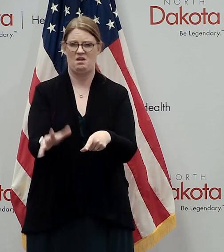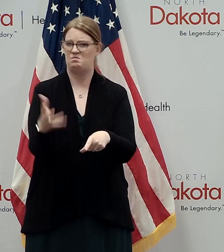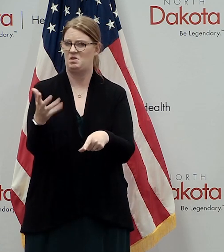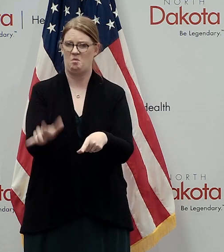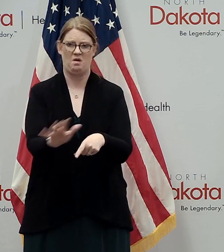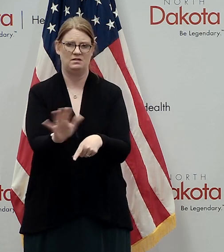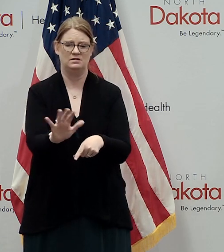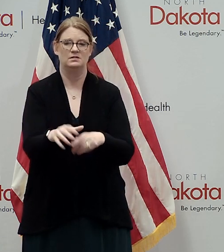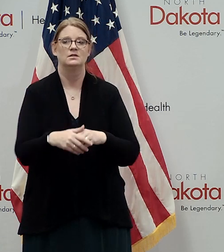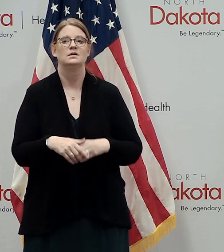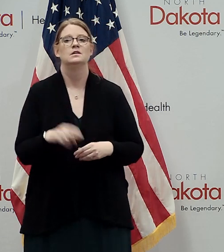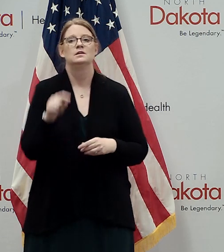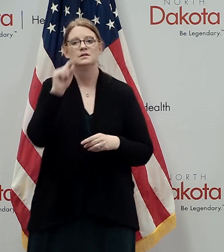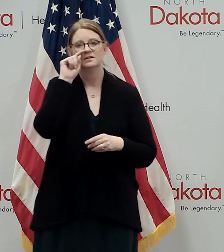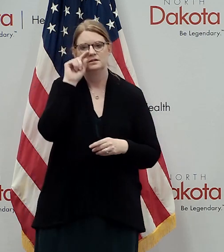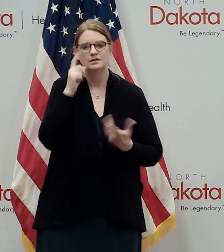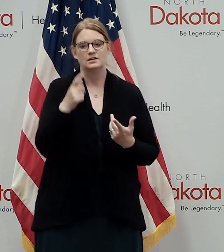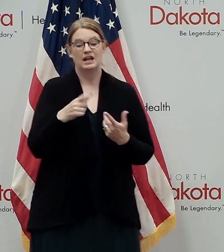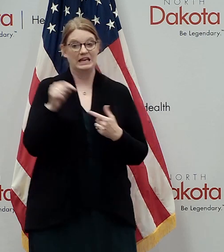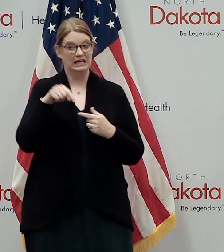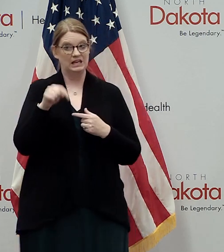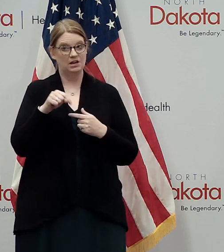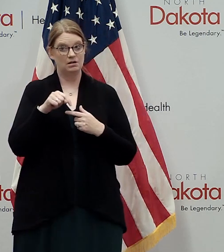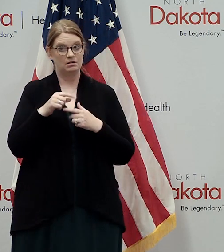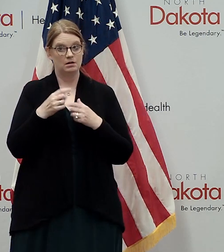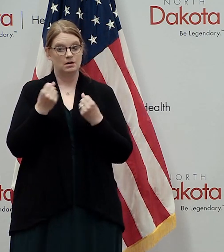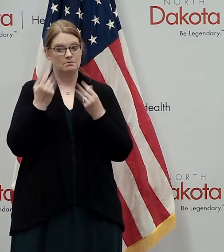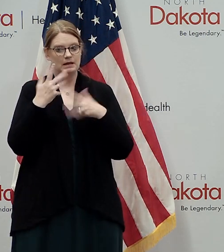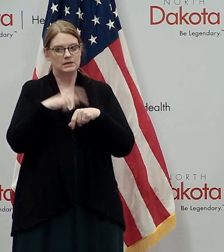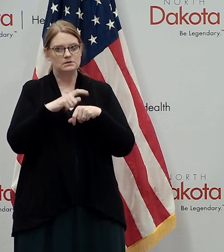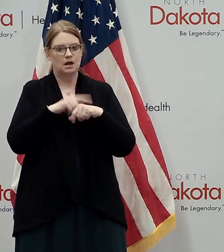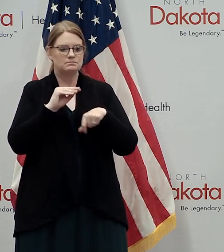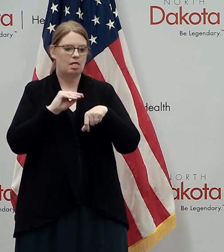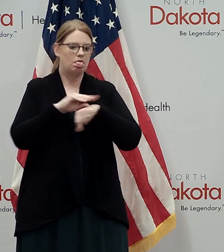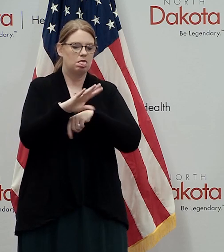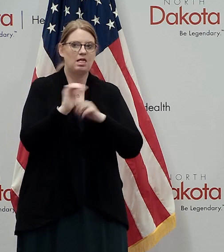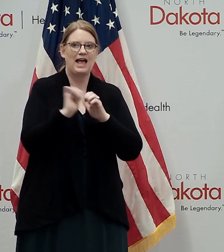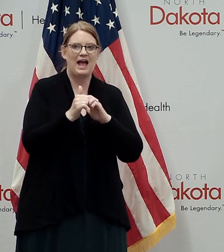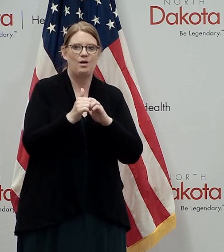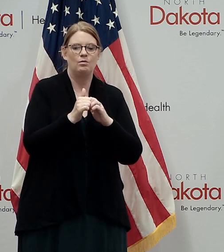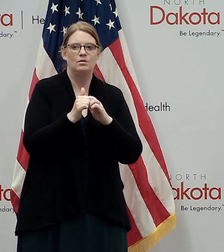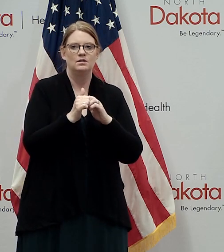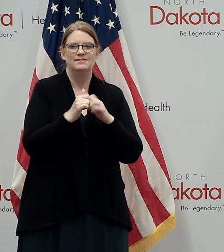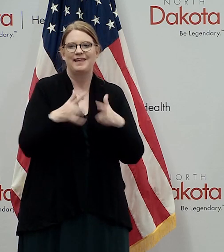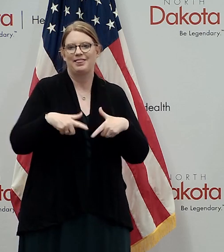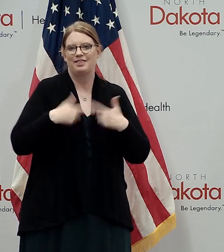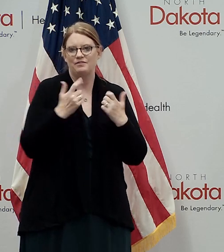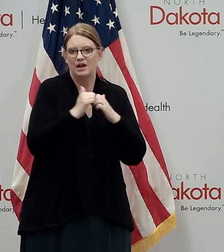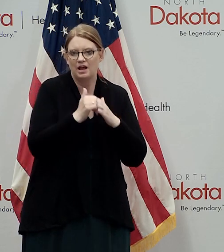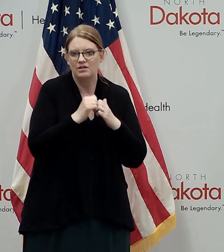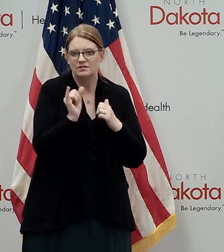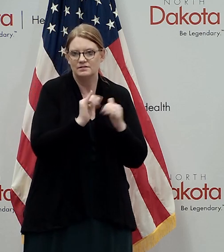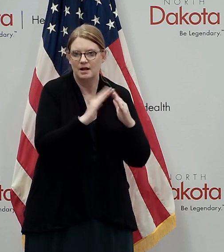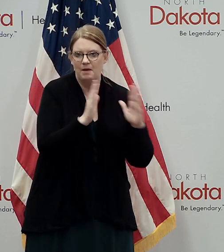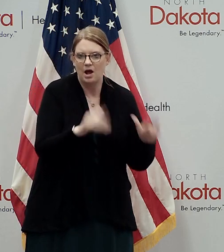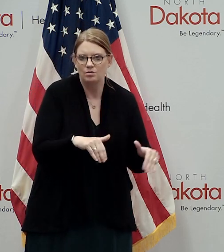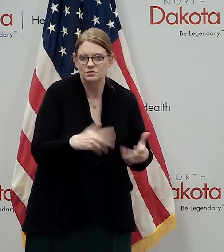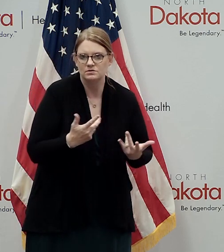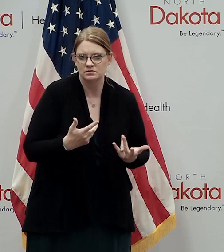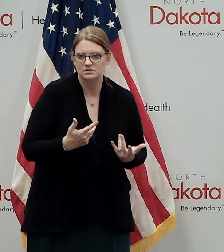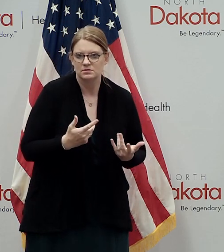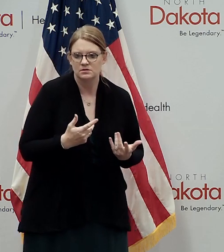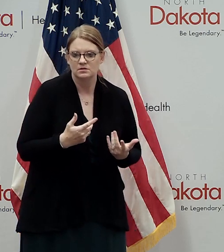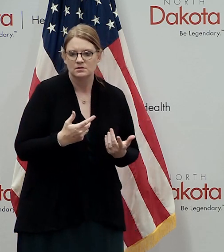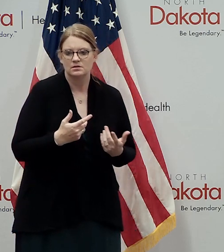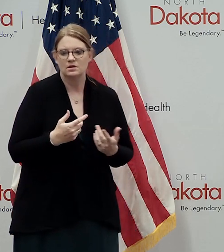is actually being a household contact or in close contact. 71% of the cases are being in one of